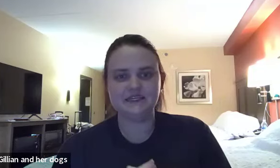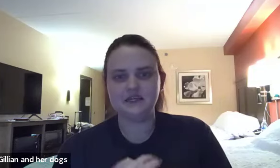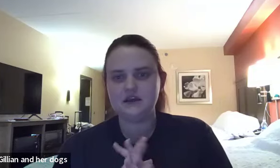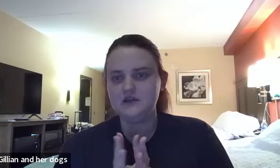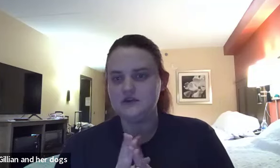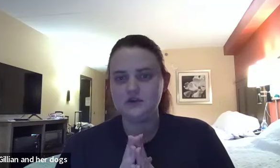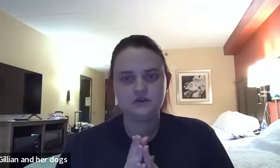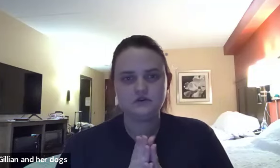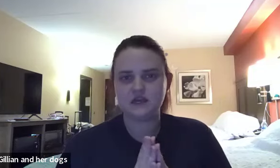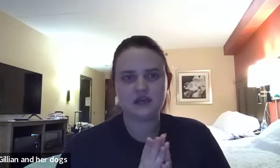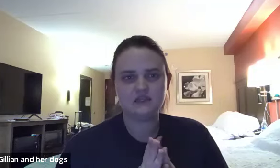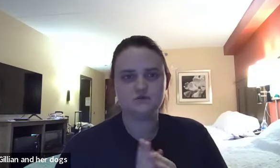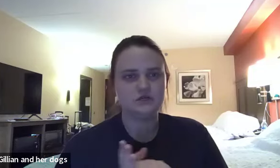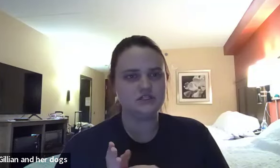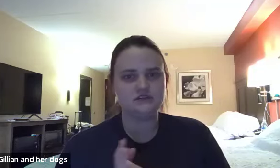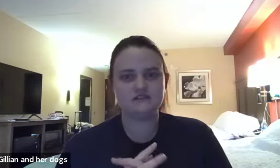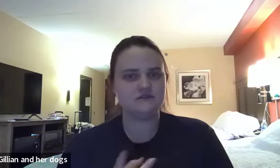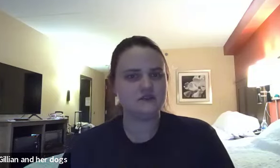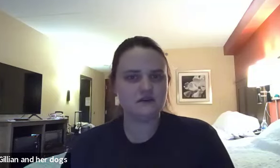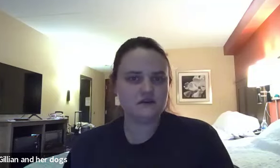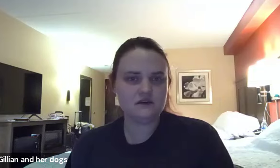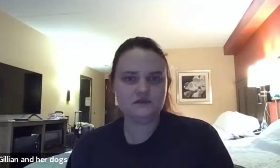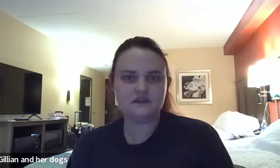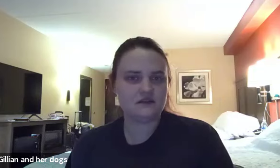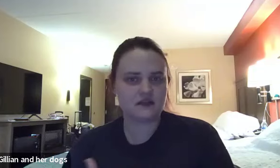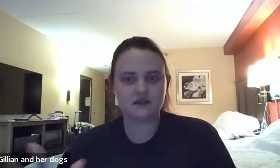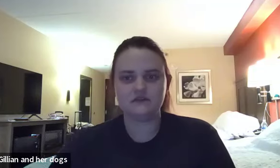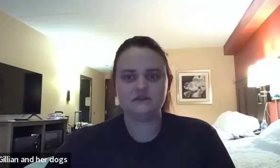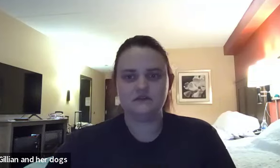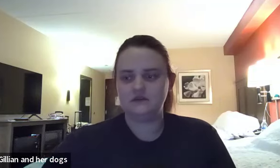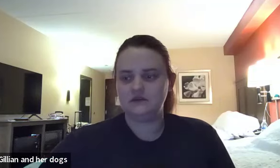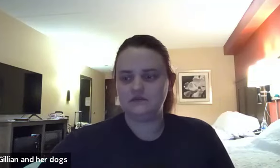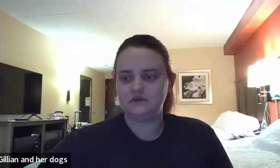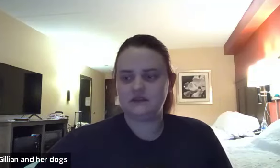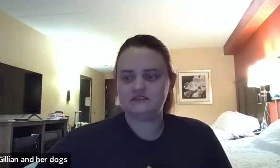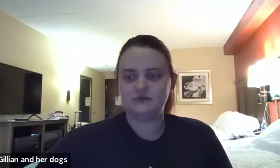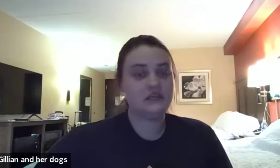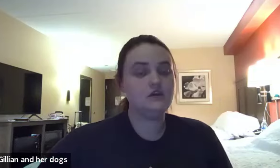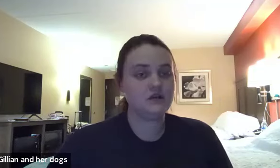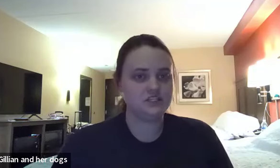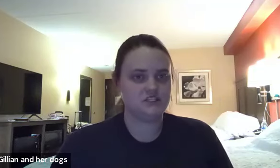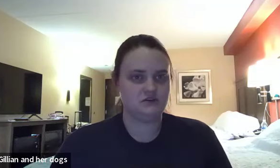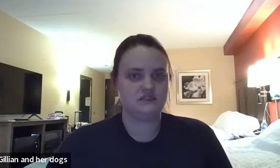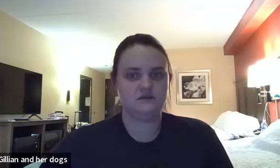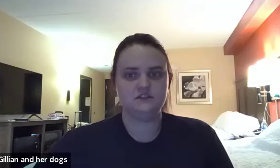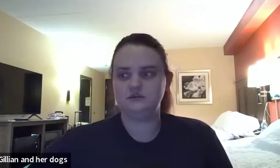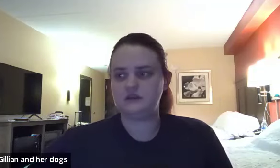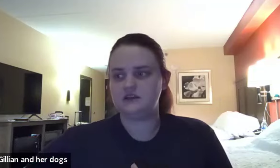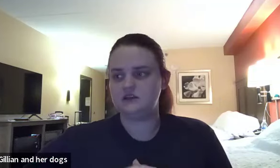Any other signs, words you guys can think of? Anything for our last little bit? Any questions you guys have too? That can, it